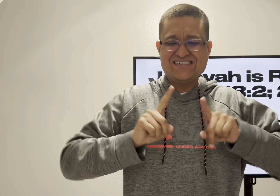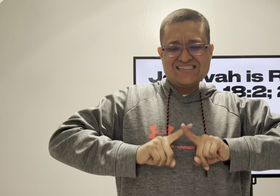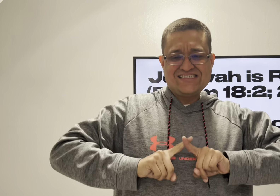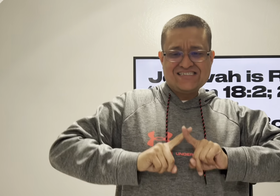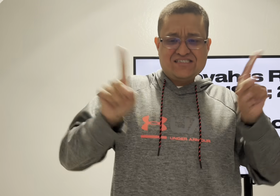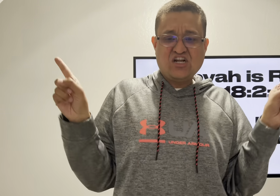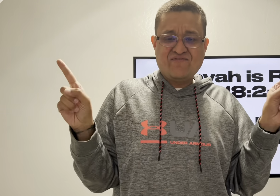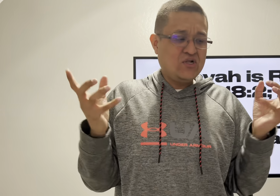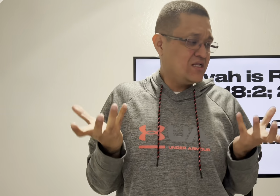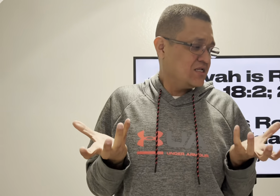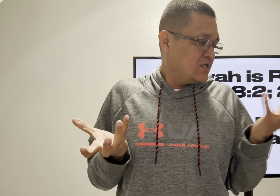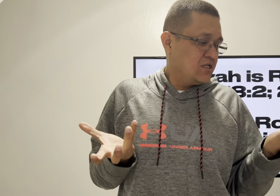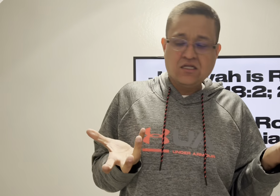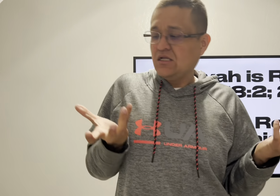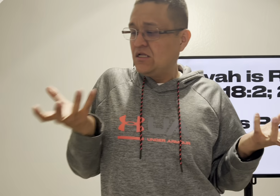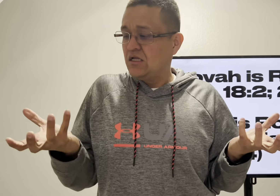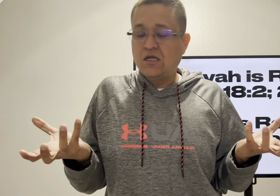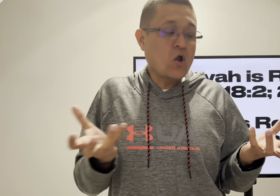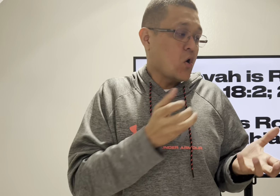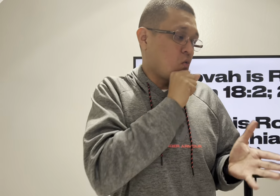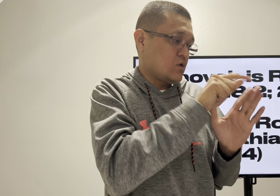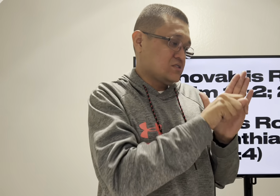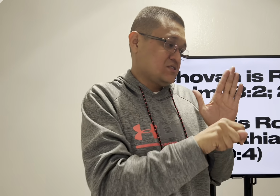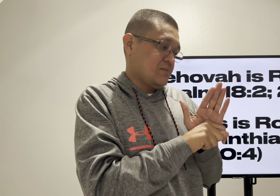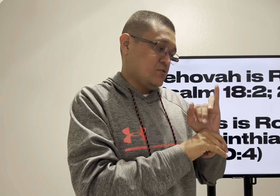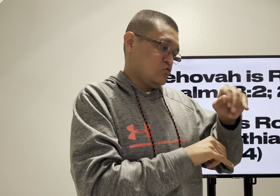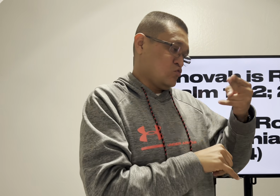separate rocks. We have a Jehovah and a Jesus rock.